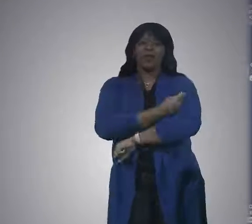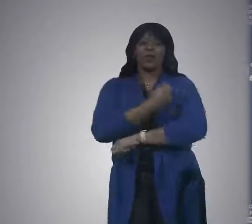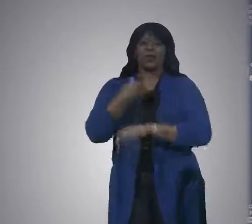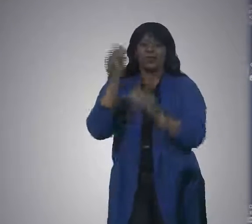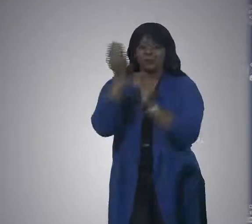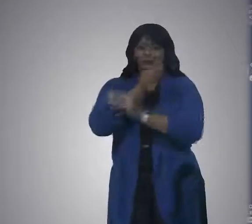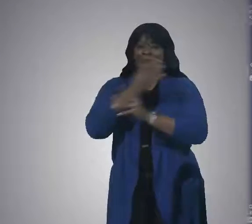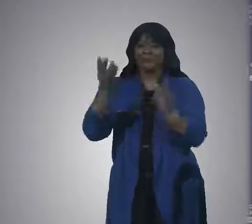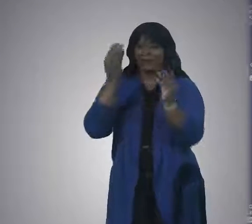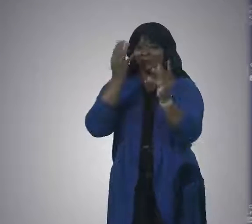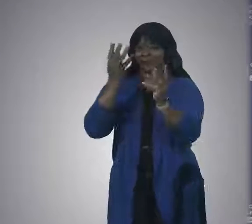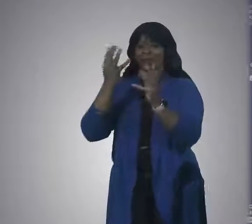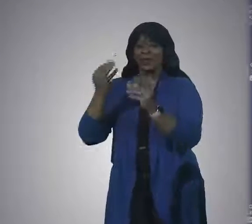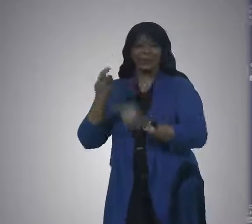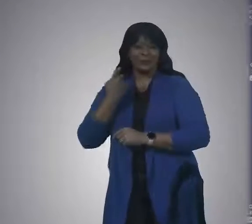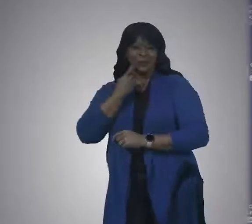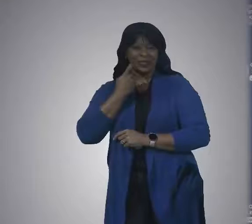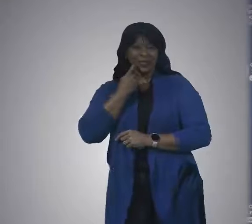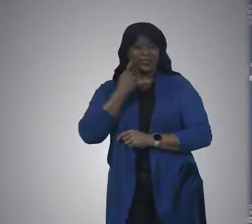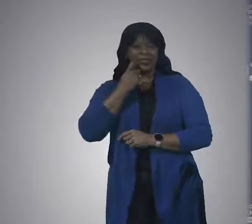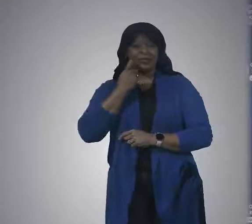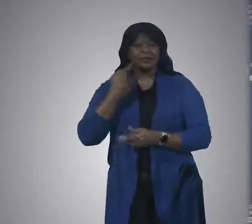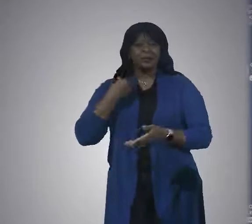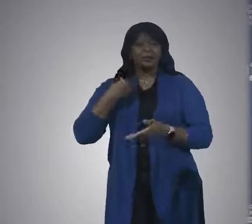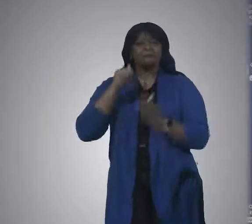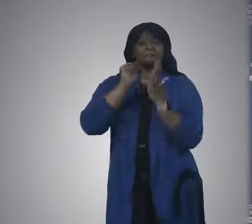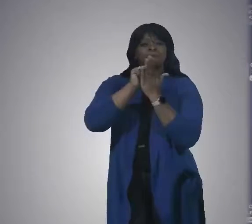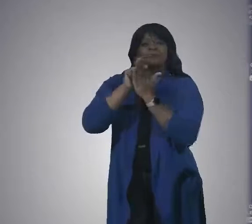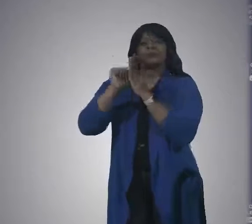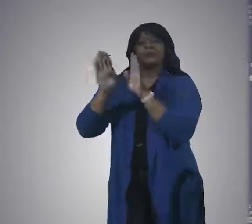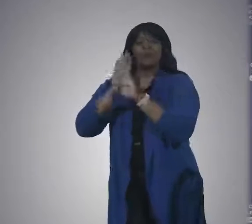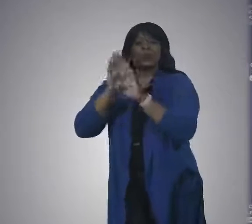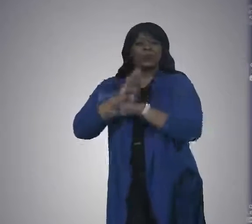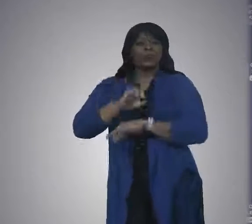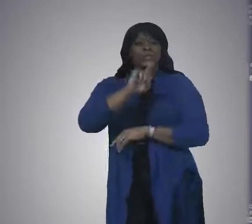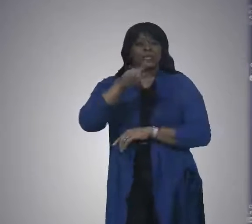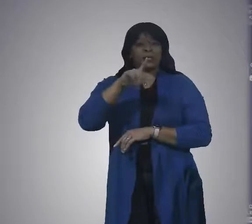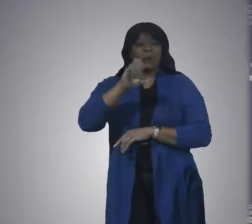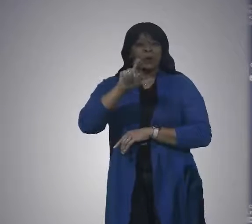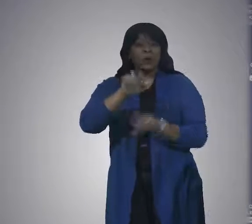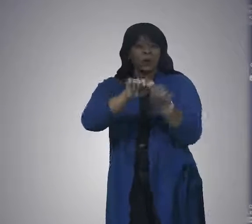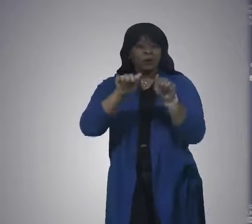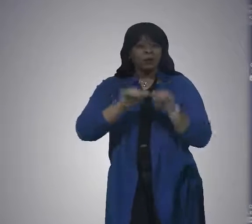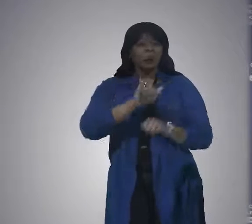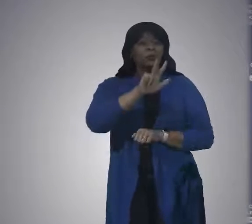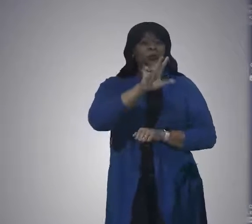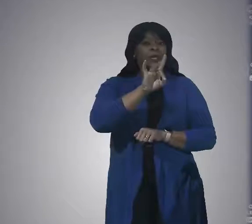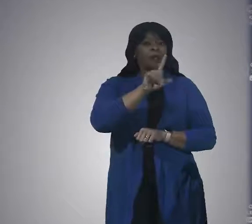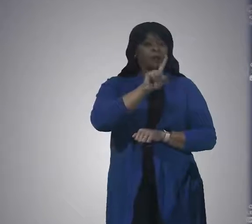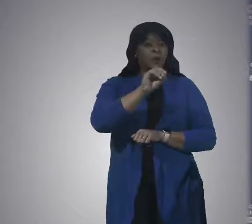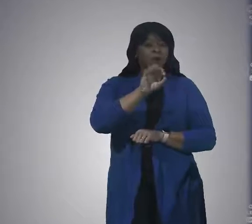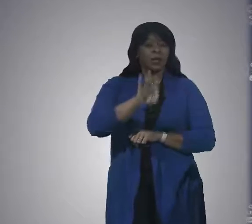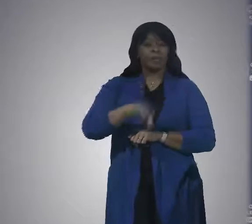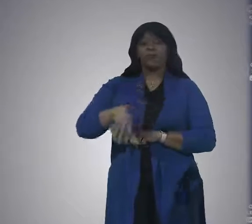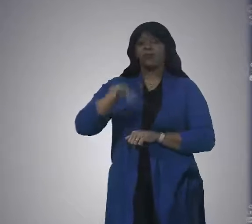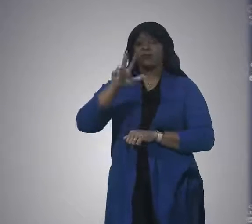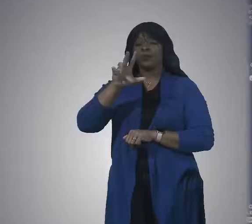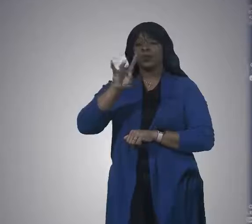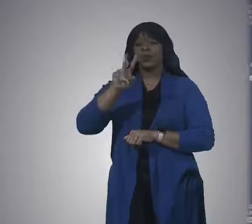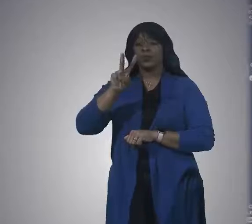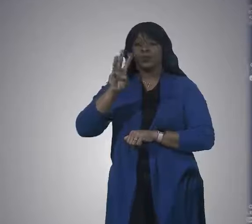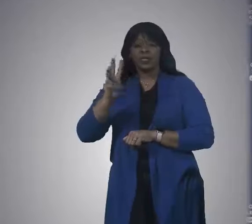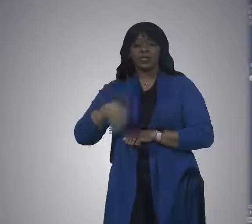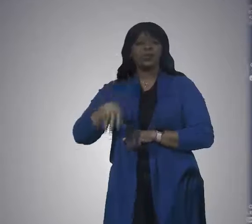sharing the word. As you know, we've been knocking on doors in zip codes like 38109, 38126,